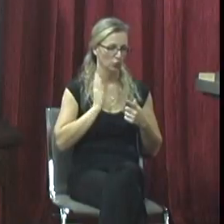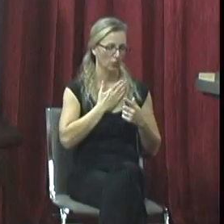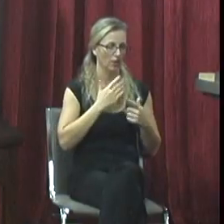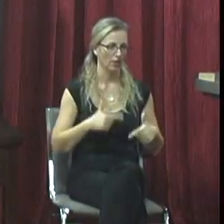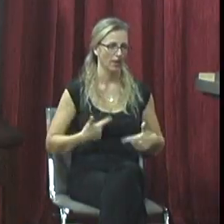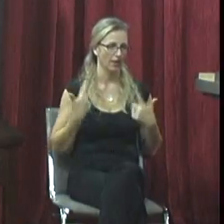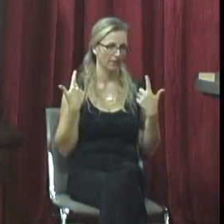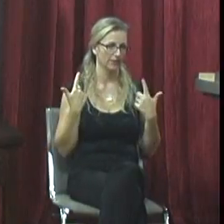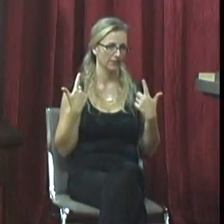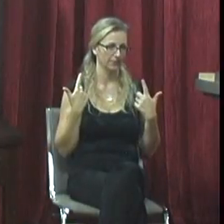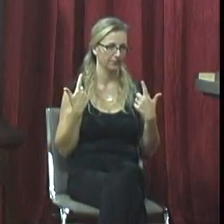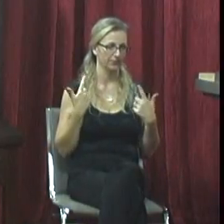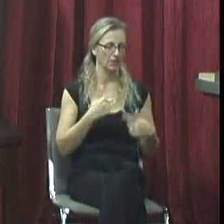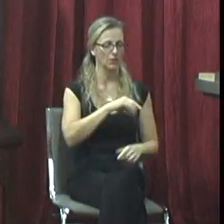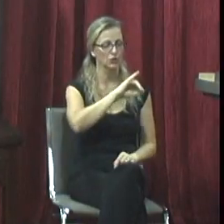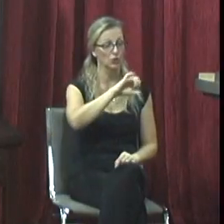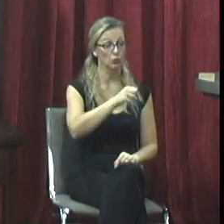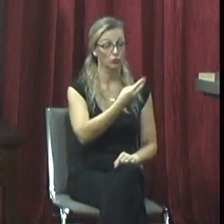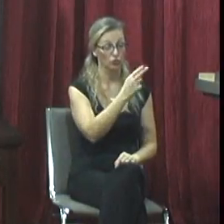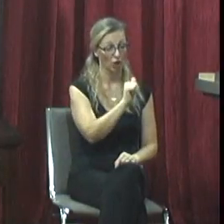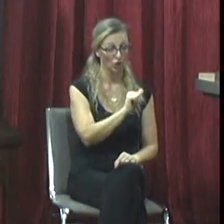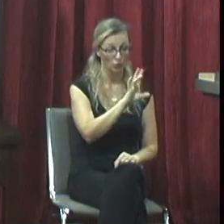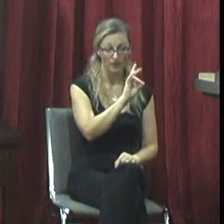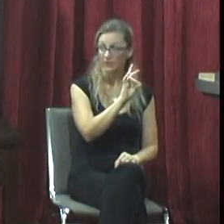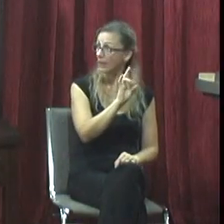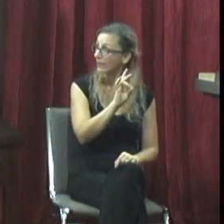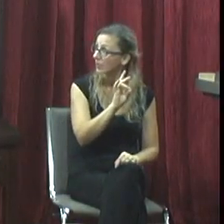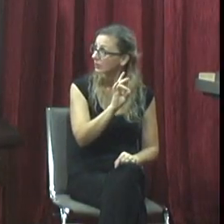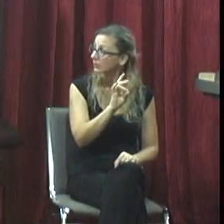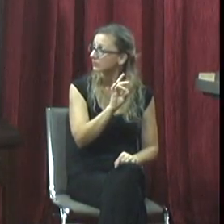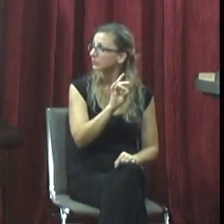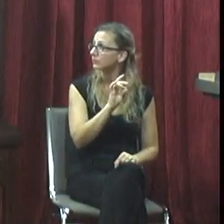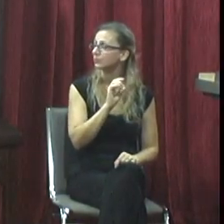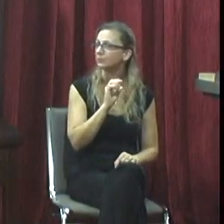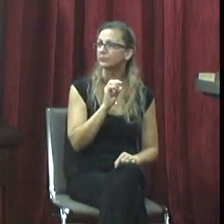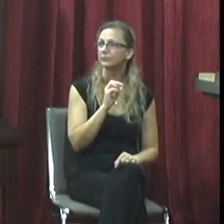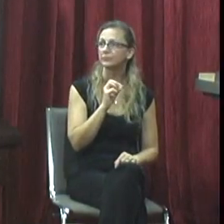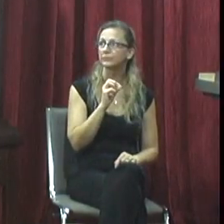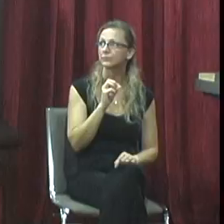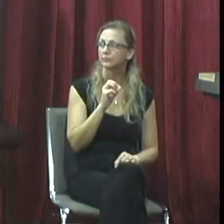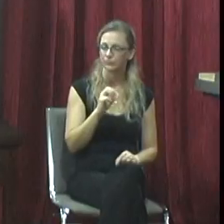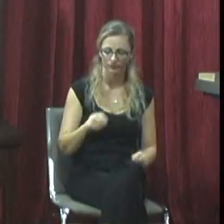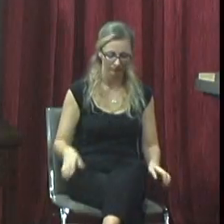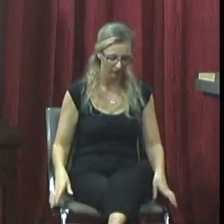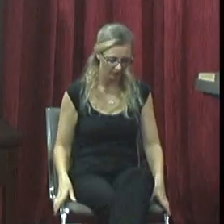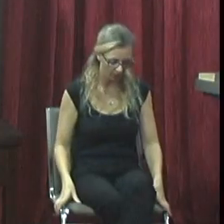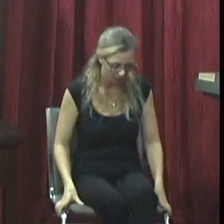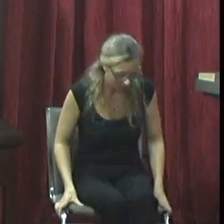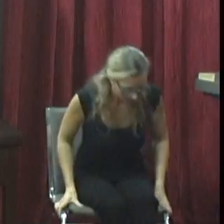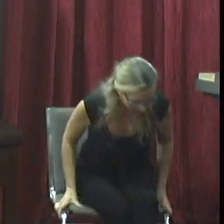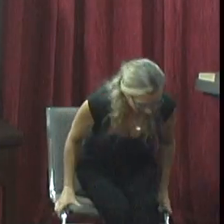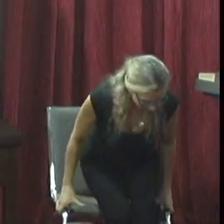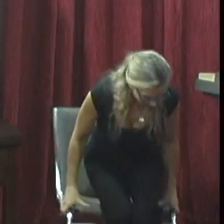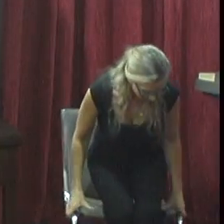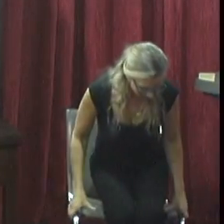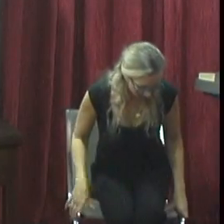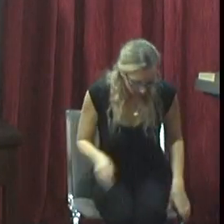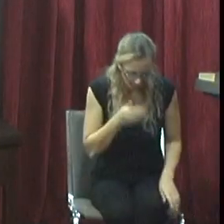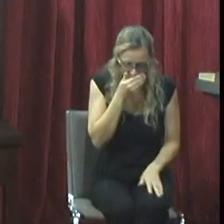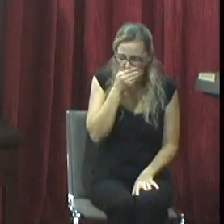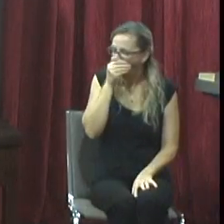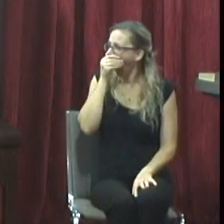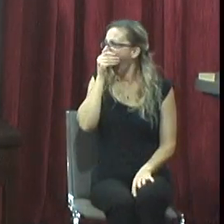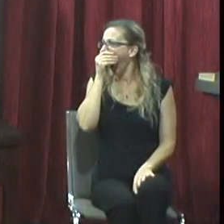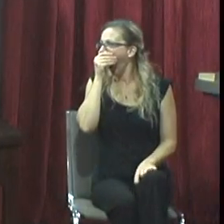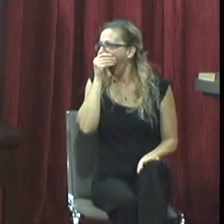it. So let's go back to Joshua. We're in chapter 7. And for those of you who haven't been with us, we're studying Joshua because Joshua